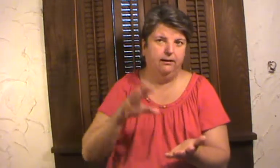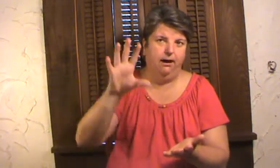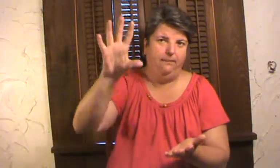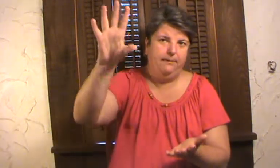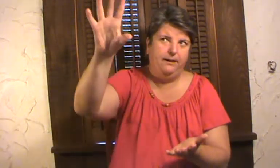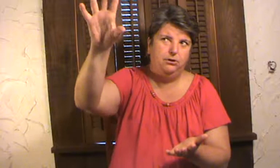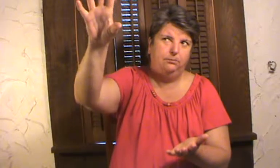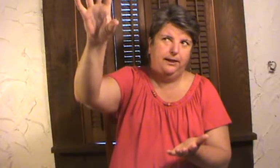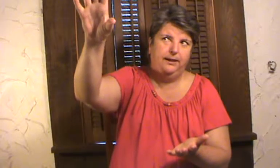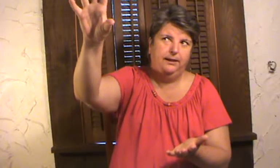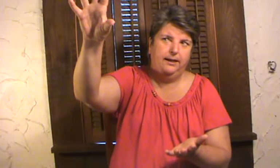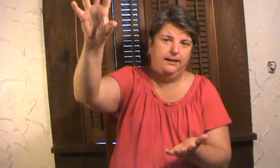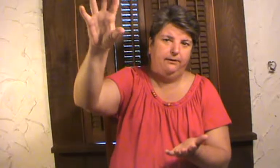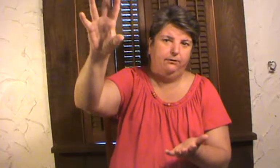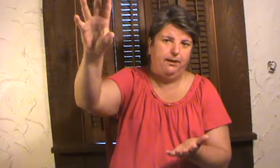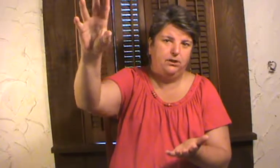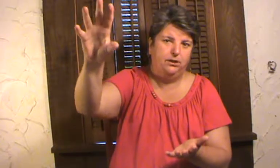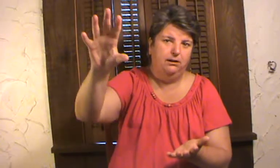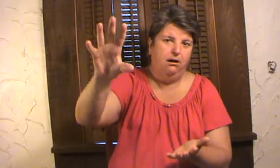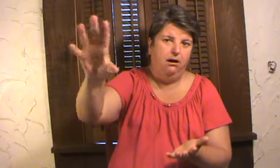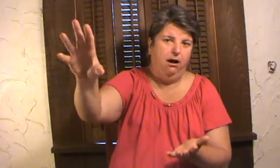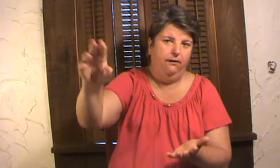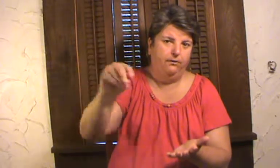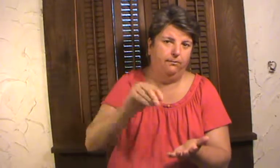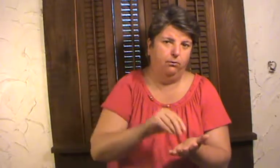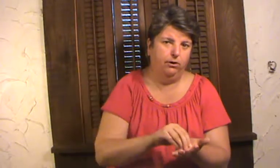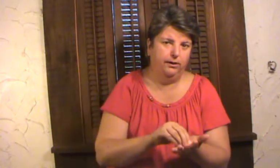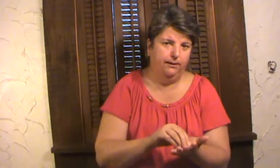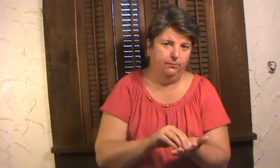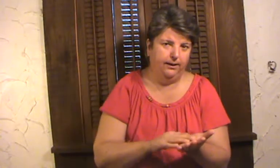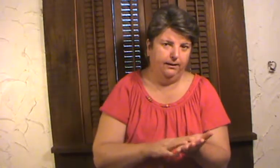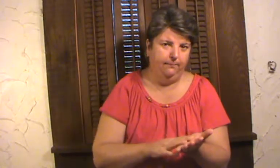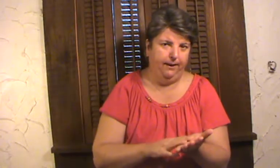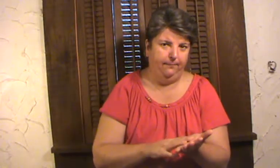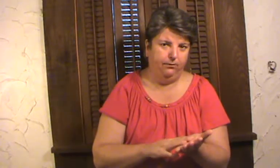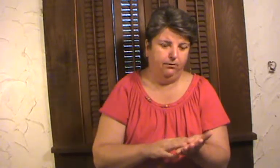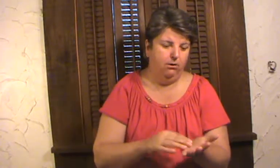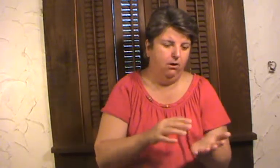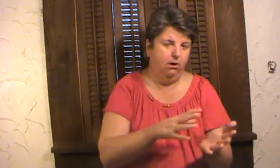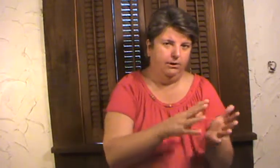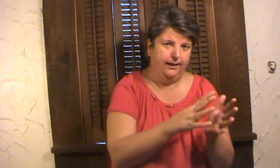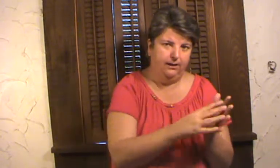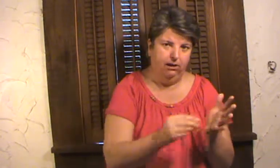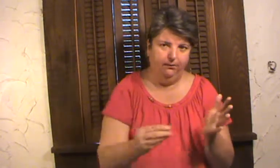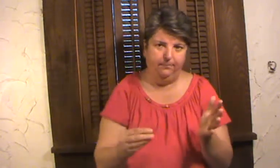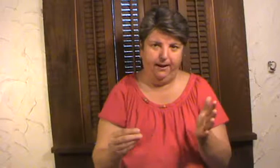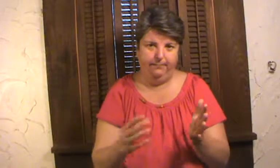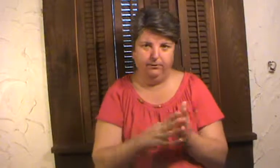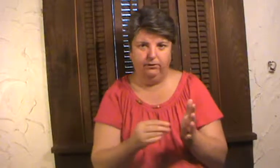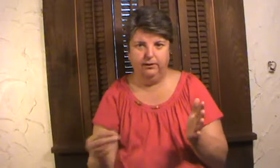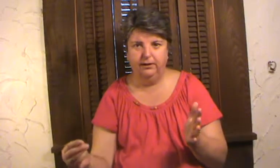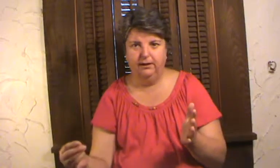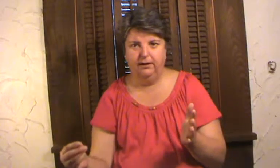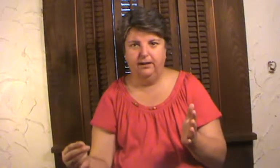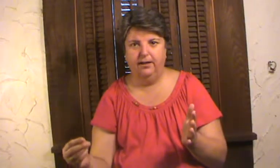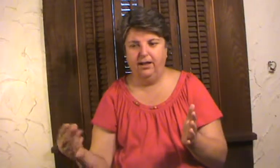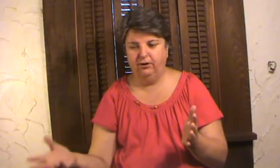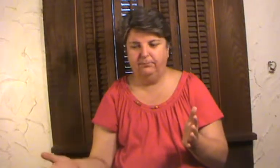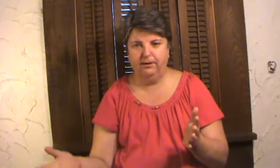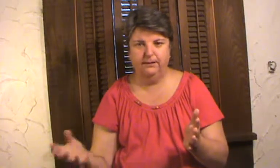Copy means you're bringing the information off the board and putting it on paper, or you're taking it off the paper and you're going to put it on